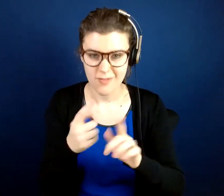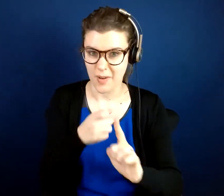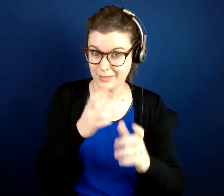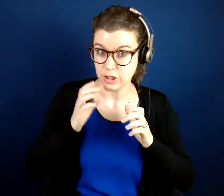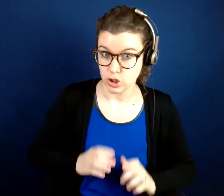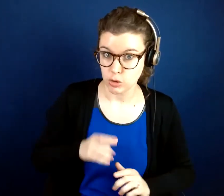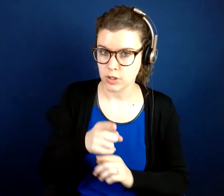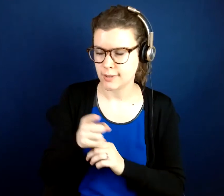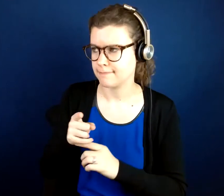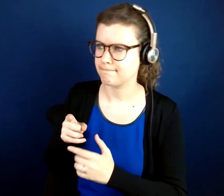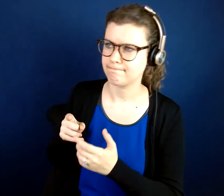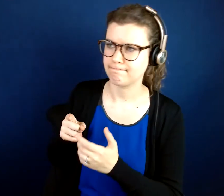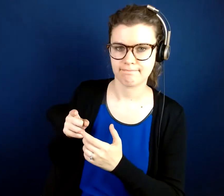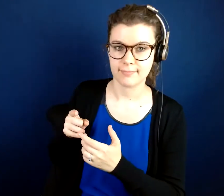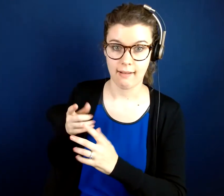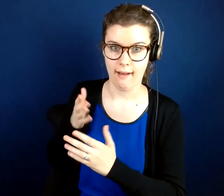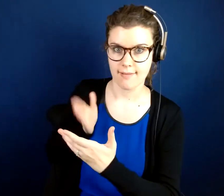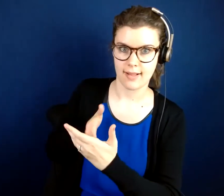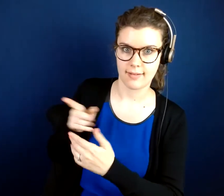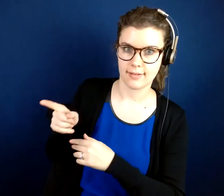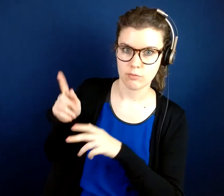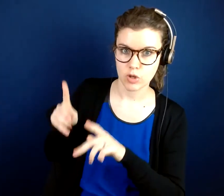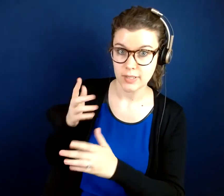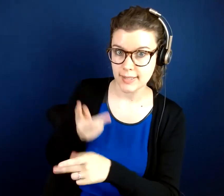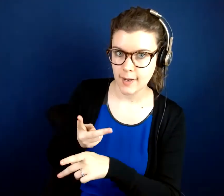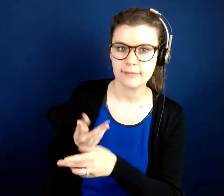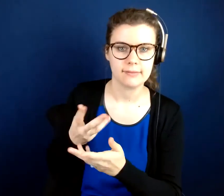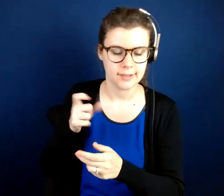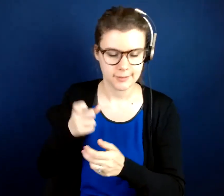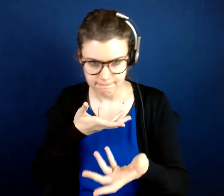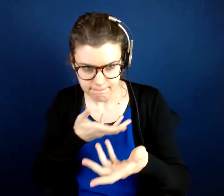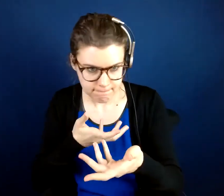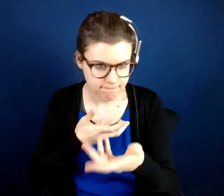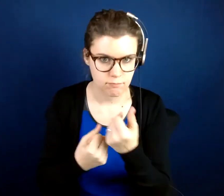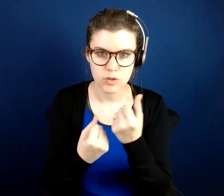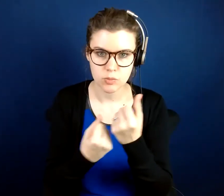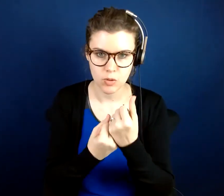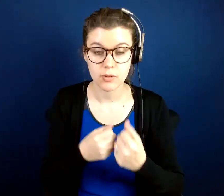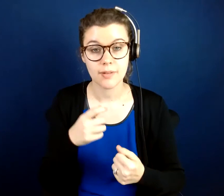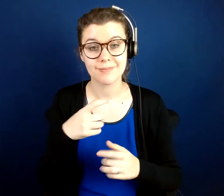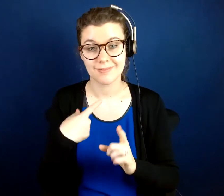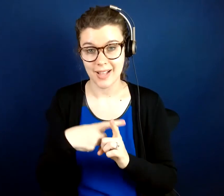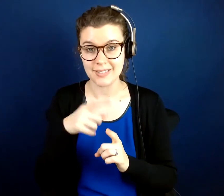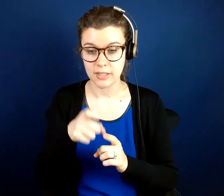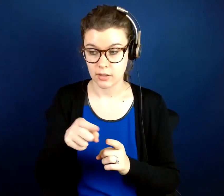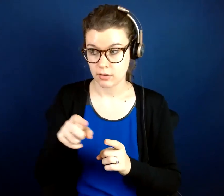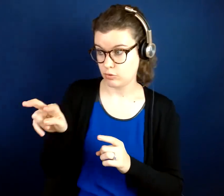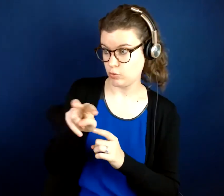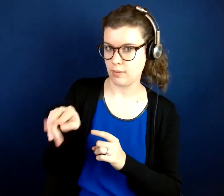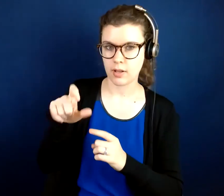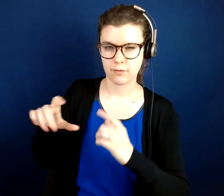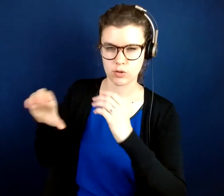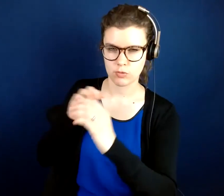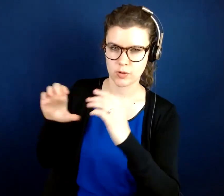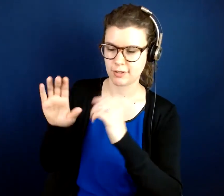consumer towards the caregiver. And we need the consumer to be in communication with the caregiver to ensure that all